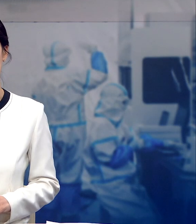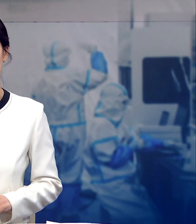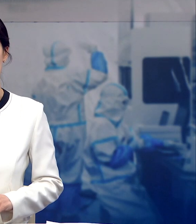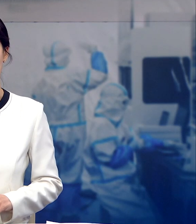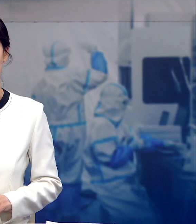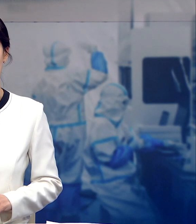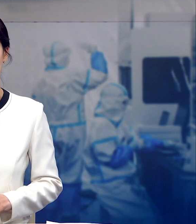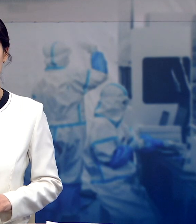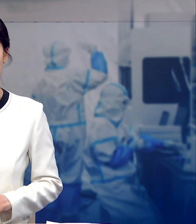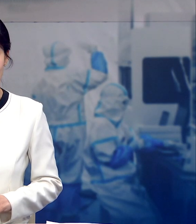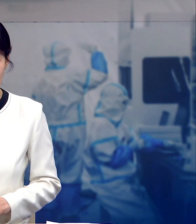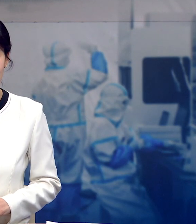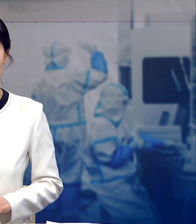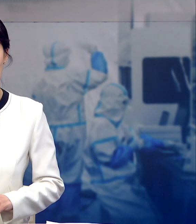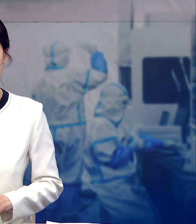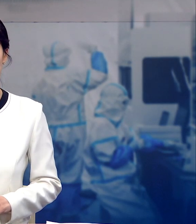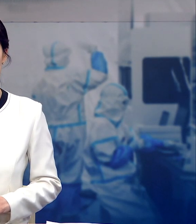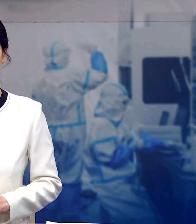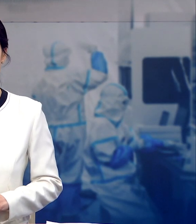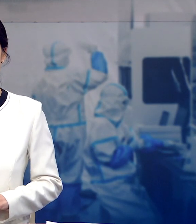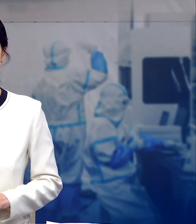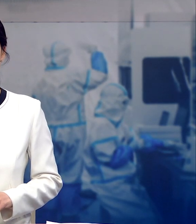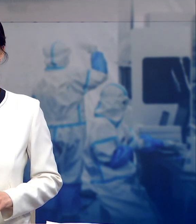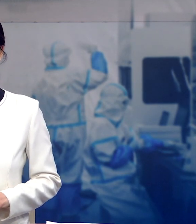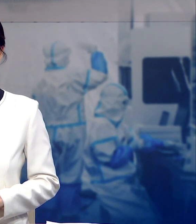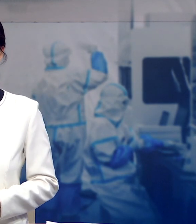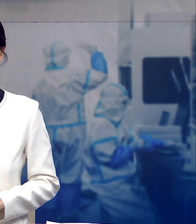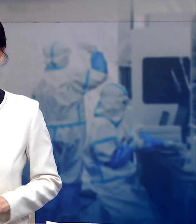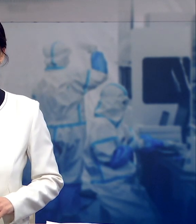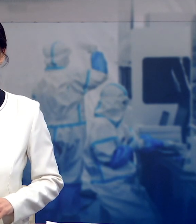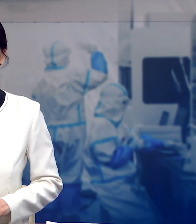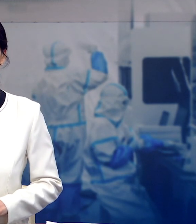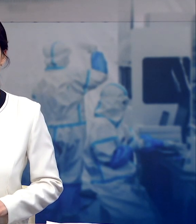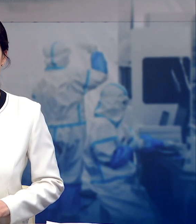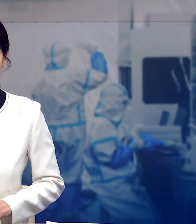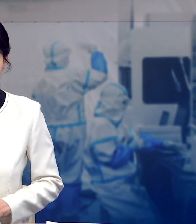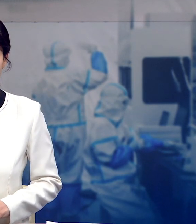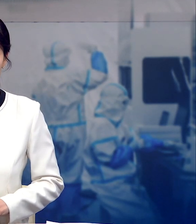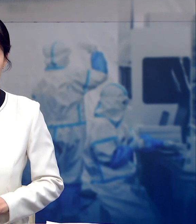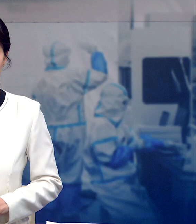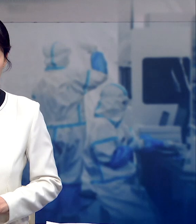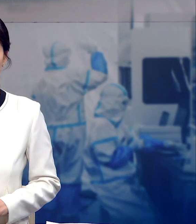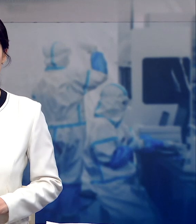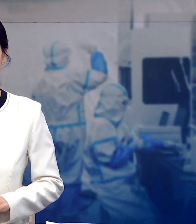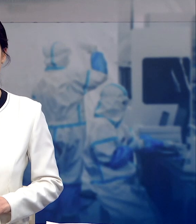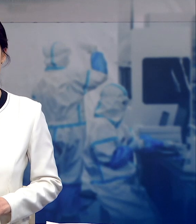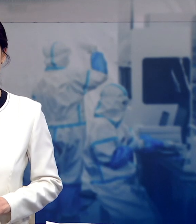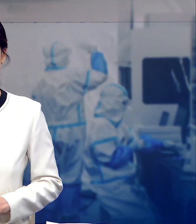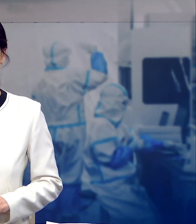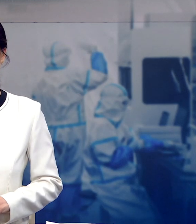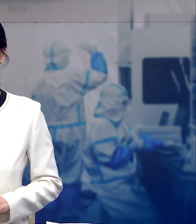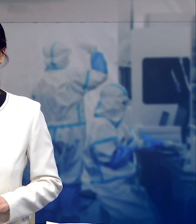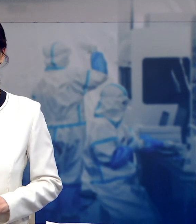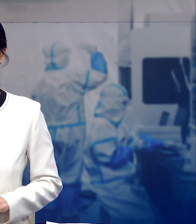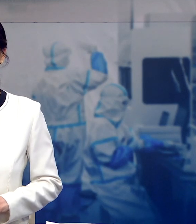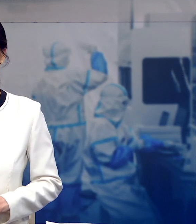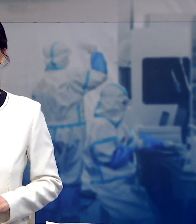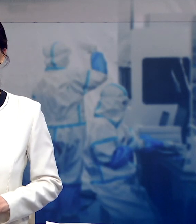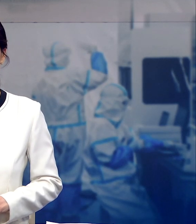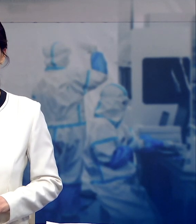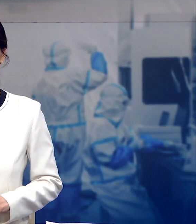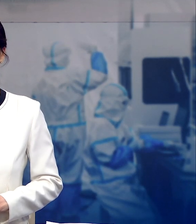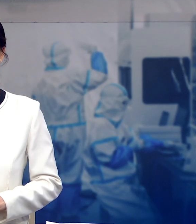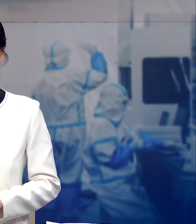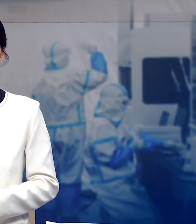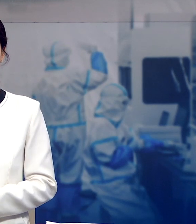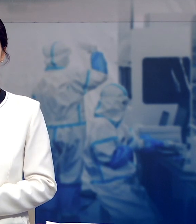the start of the new academic year today and the launch of the country's vaccination campaign last Friday. And we have more on that campaign later on the program.